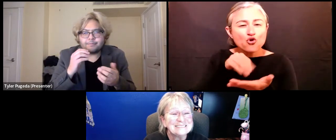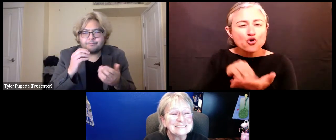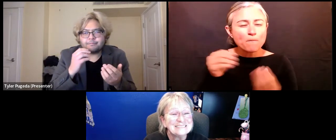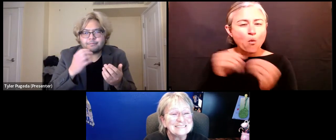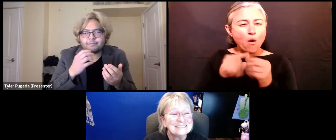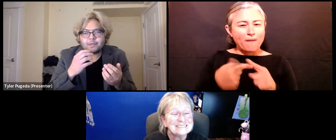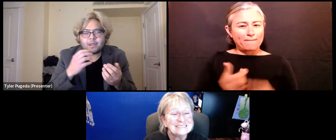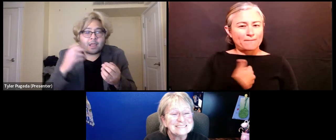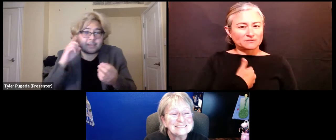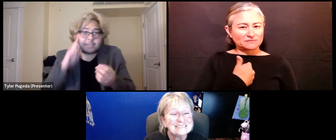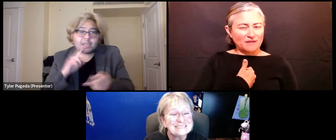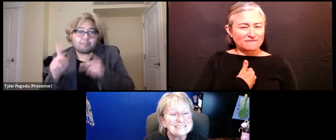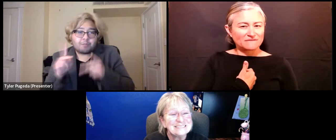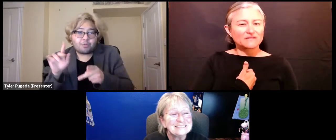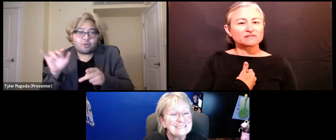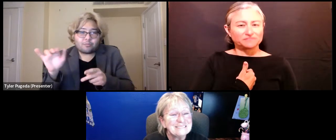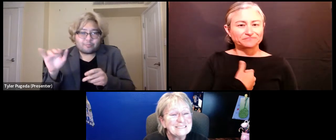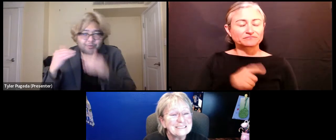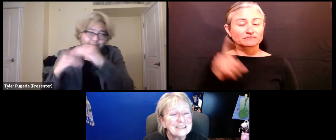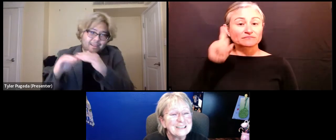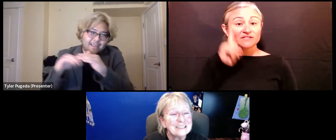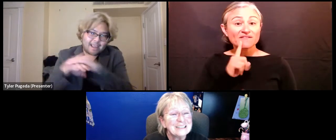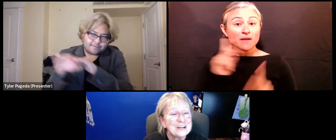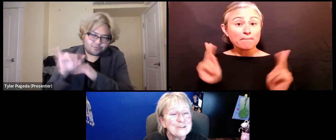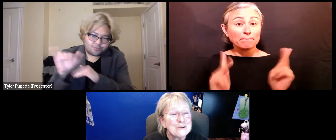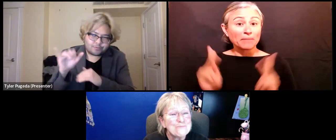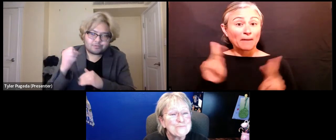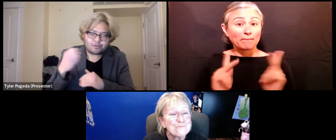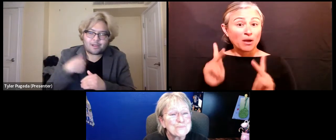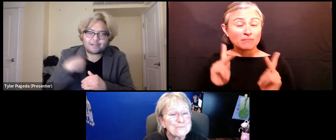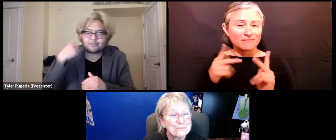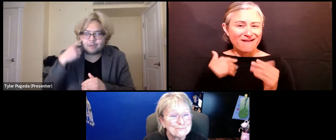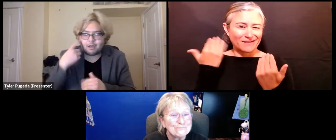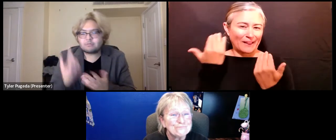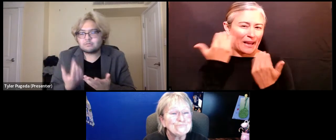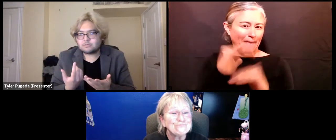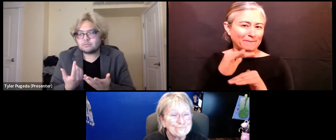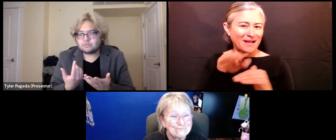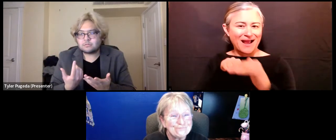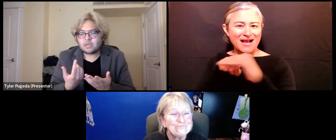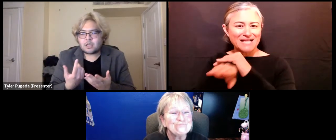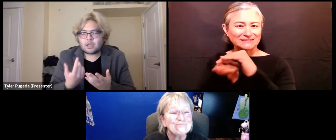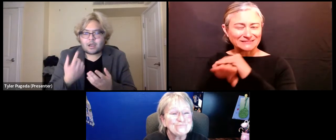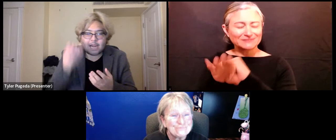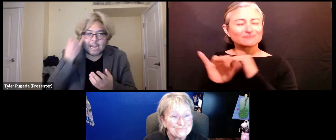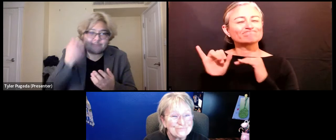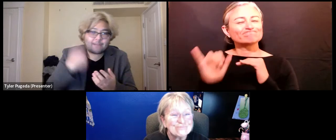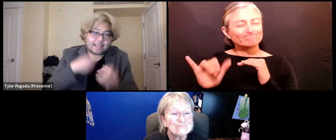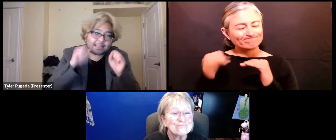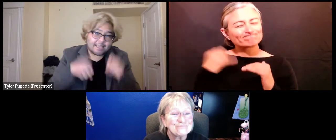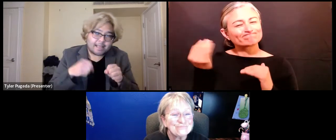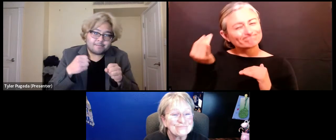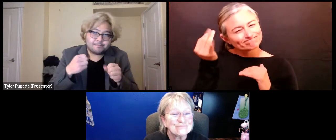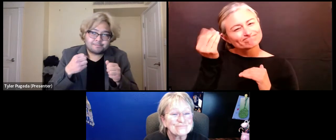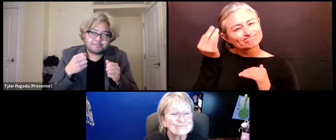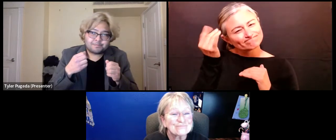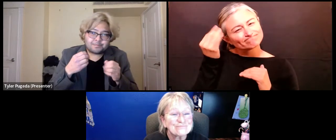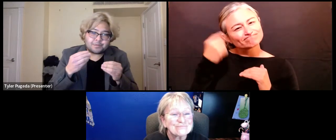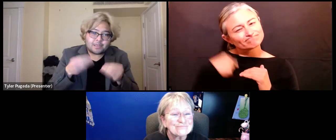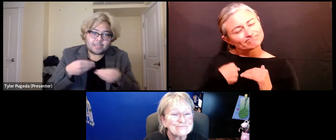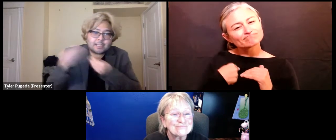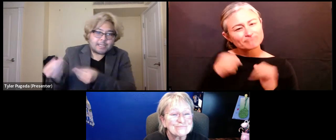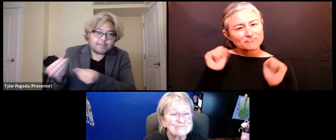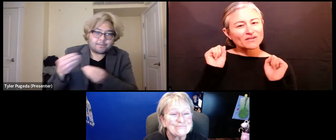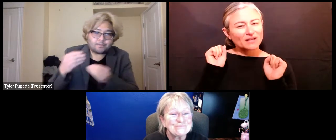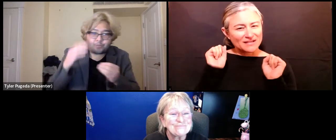that we need to learn about ourselves and take care of ourselves. And deaf people need to have that same access. They need to be